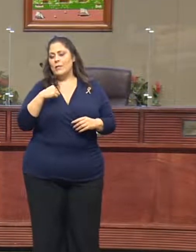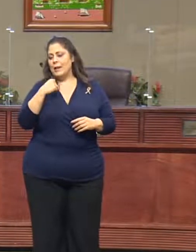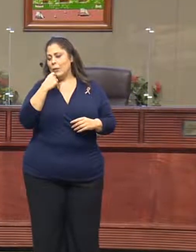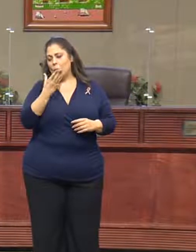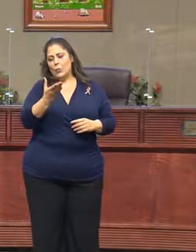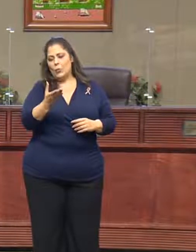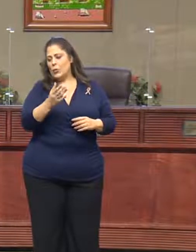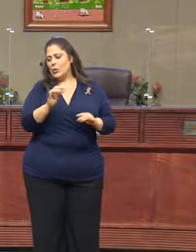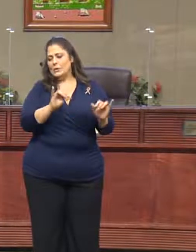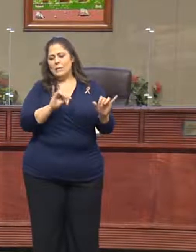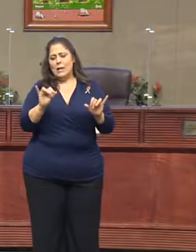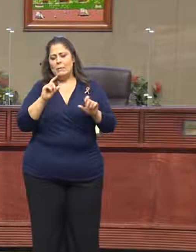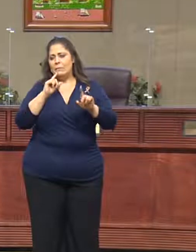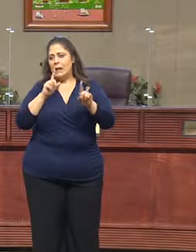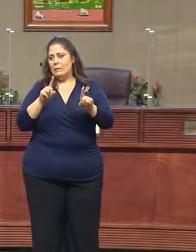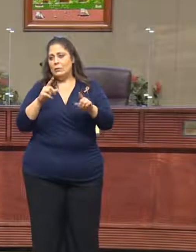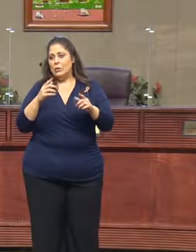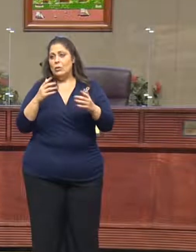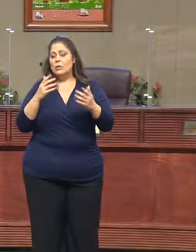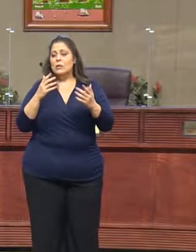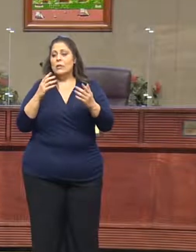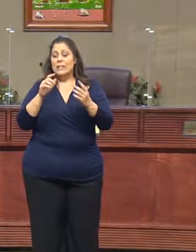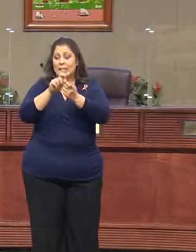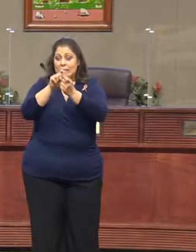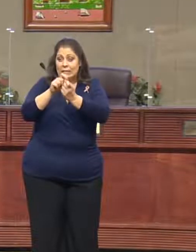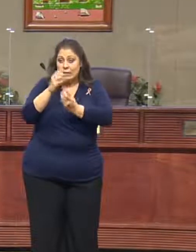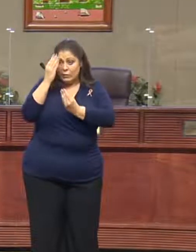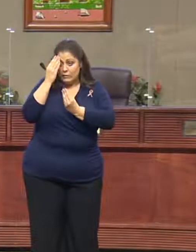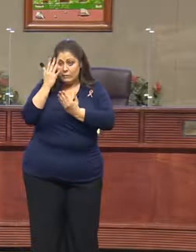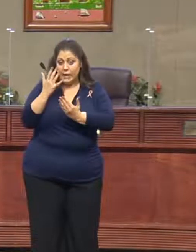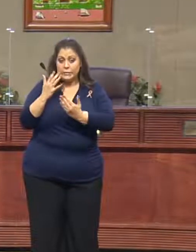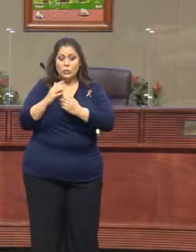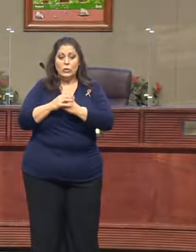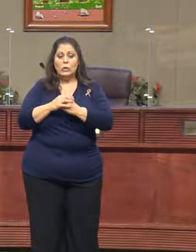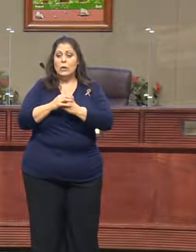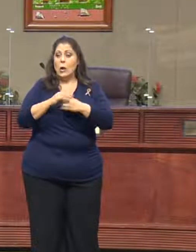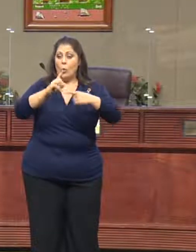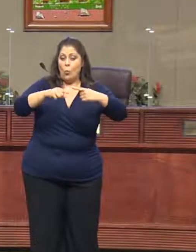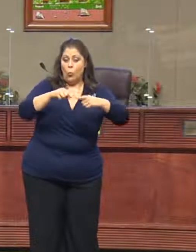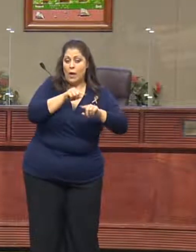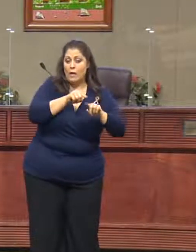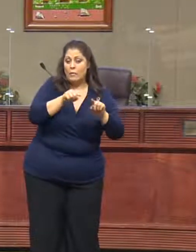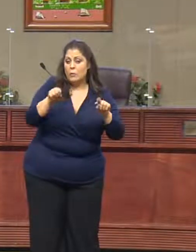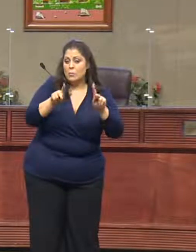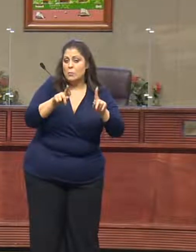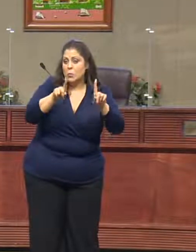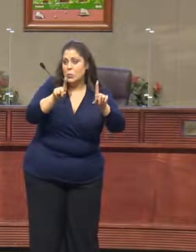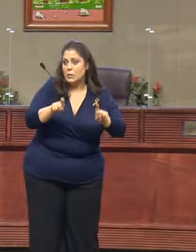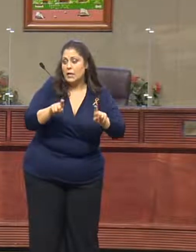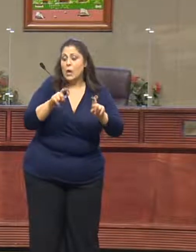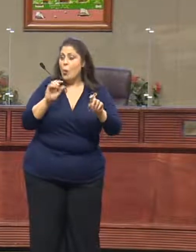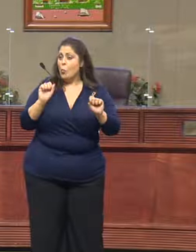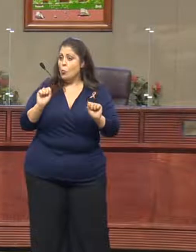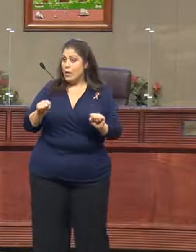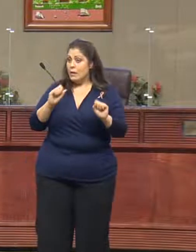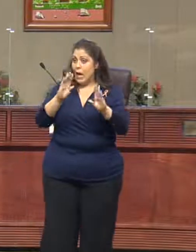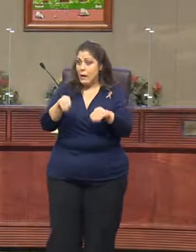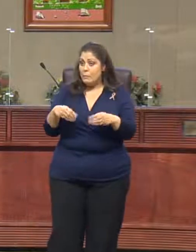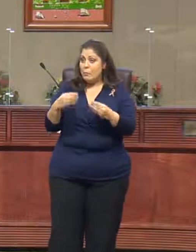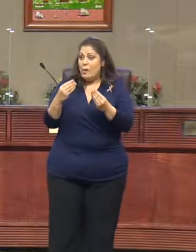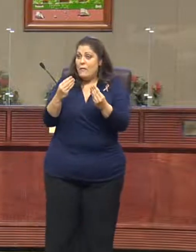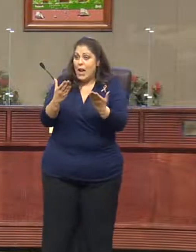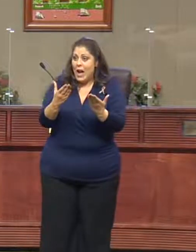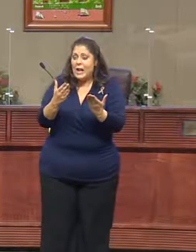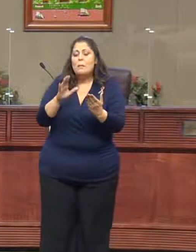her. If you want detailed information when these people were tested, when they were not, we can provide that information as long as we